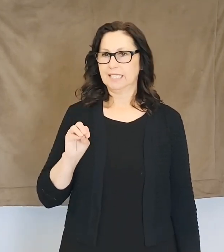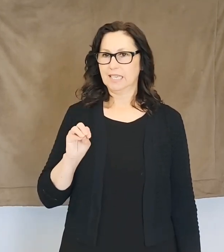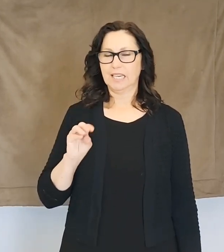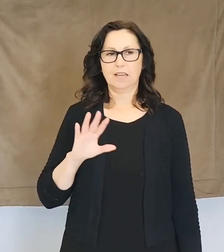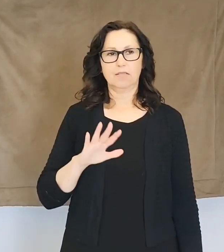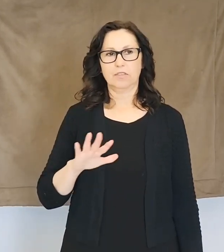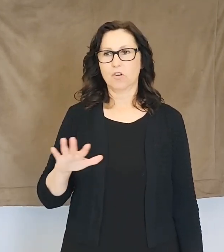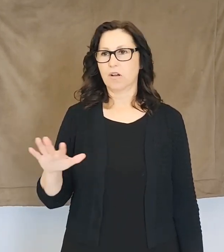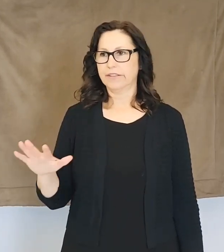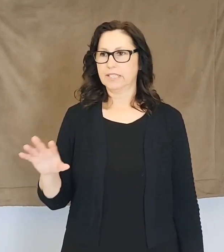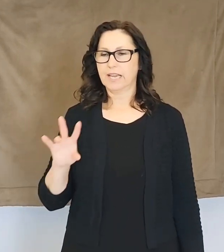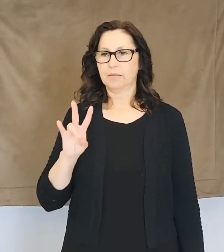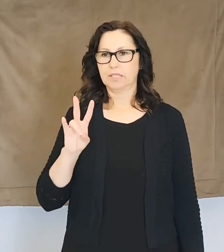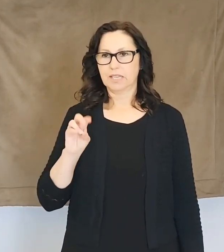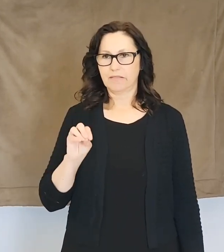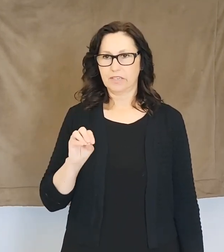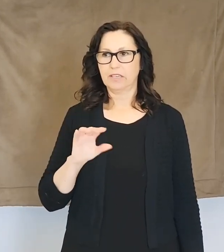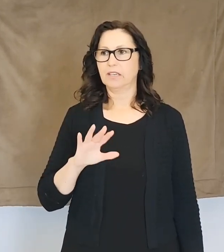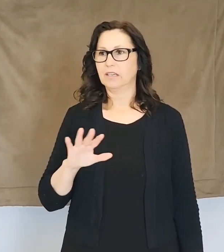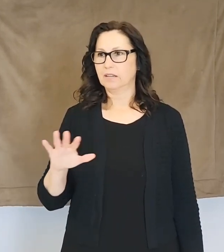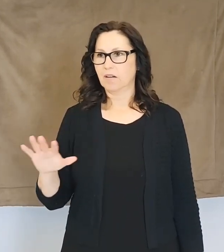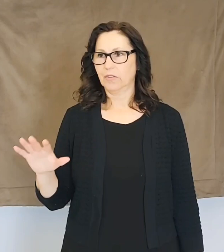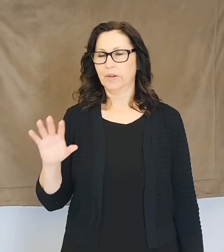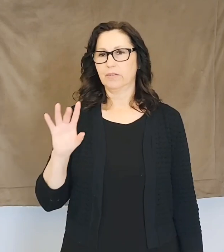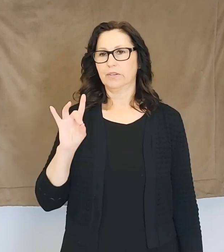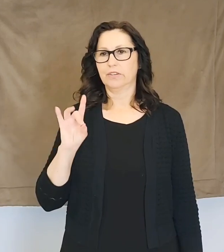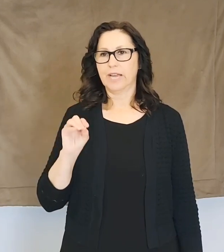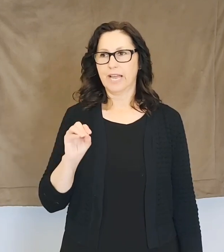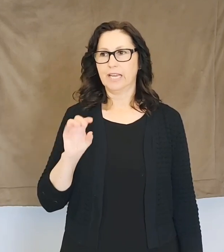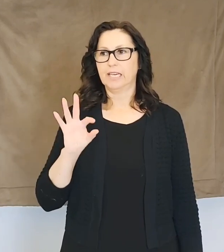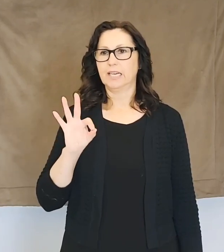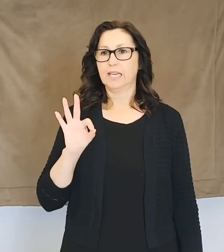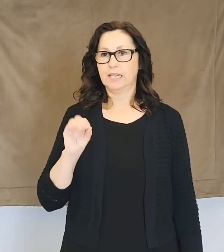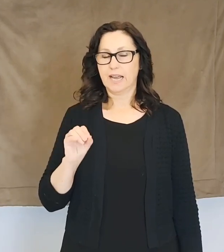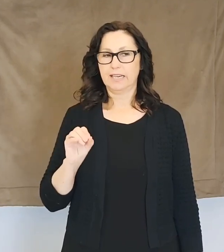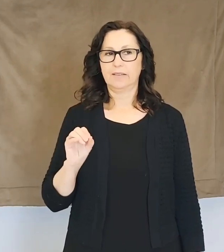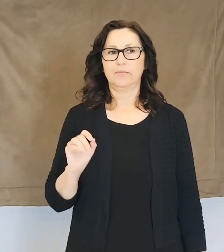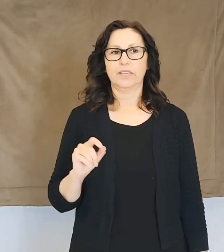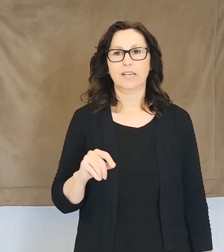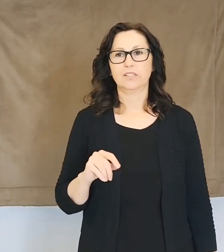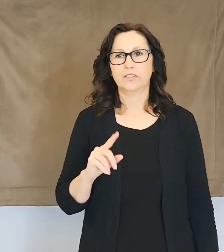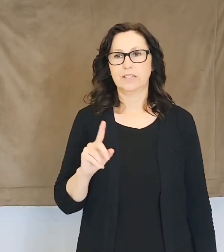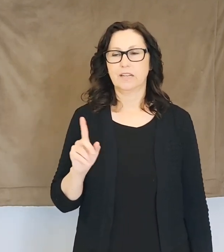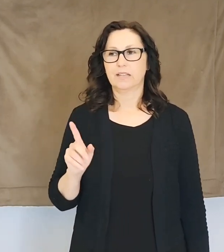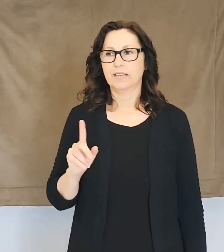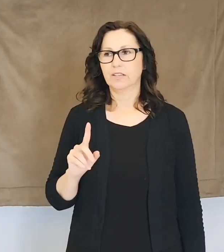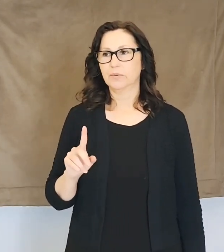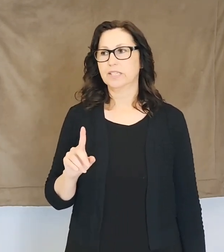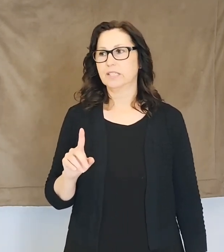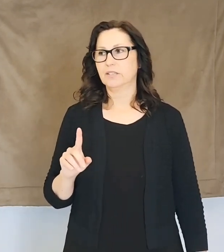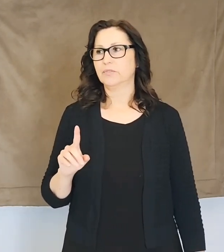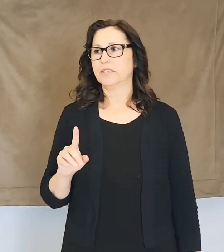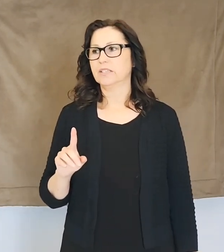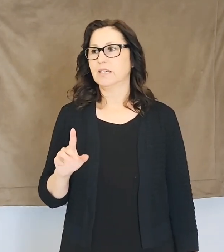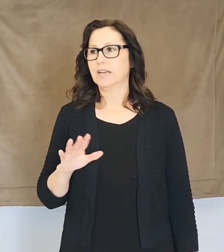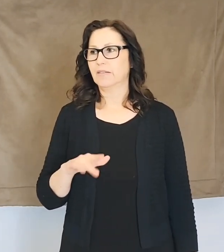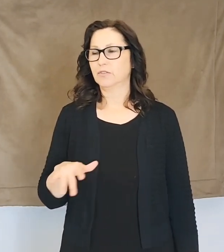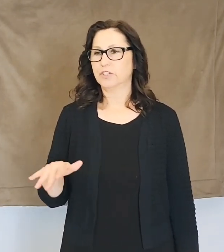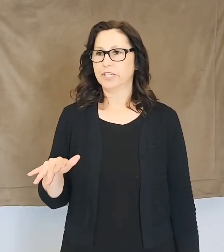60, they're all the same. 70, all the way through, 80, 90. Okay, so the only one that's different after you